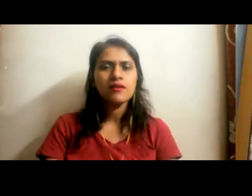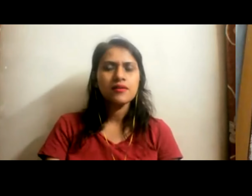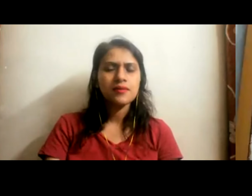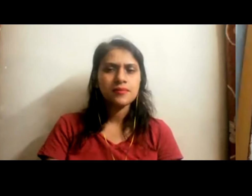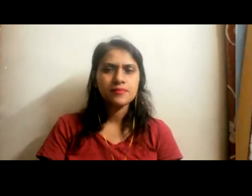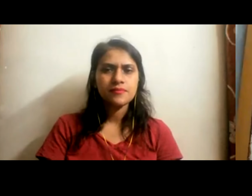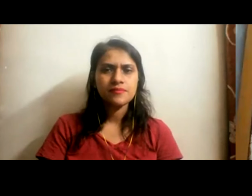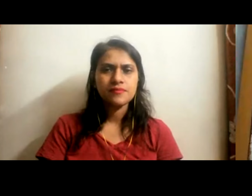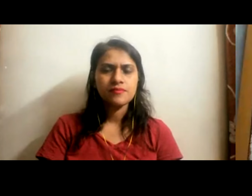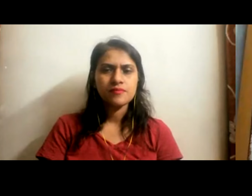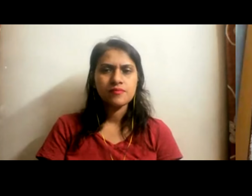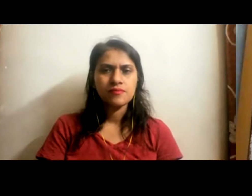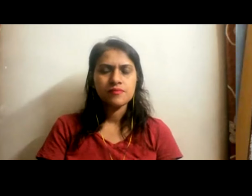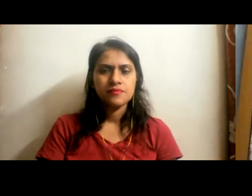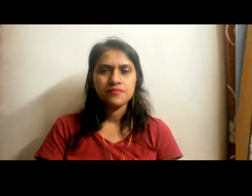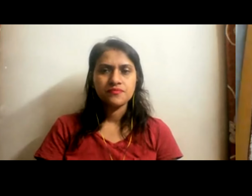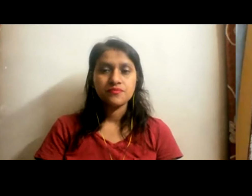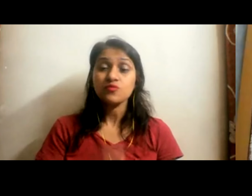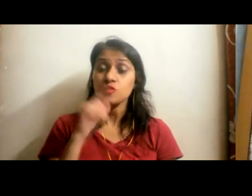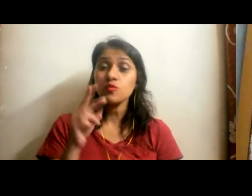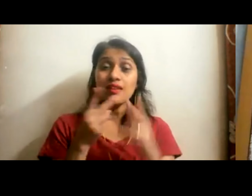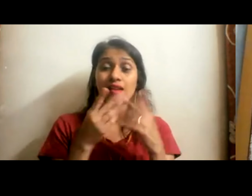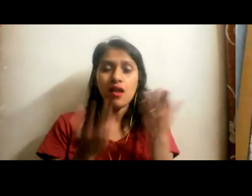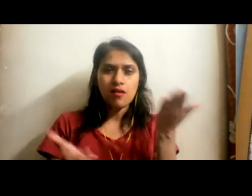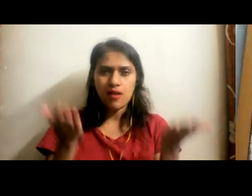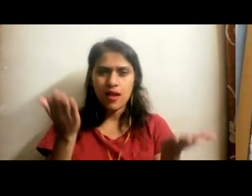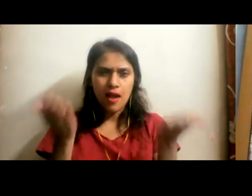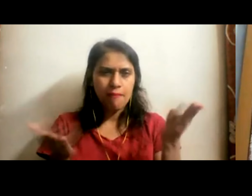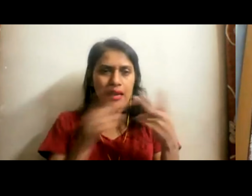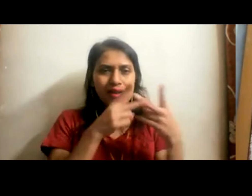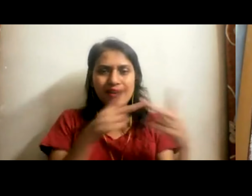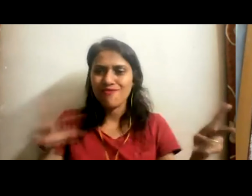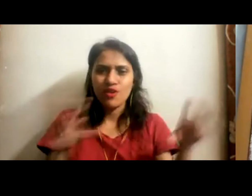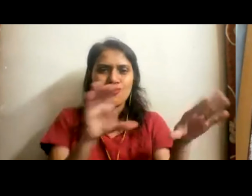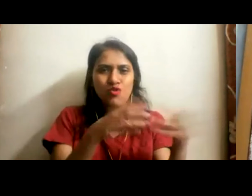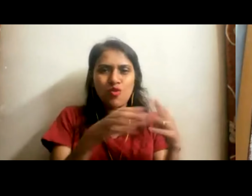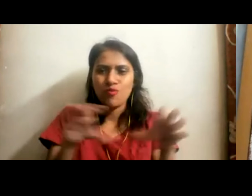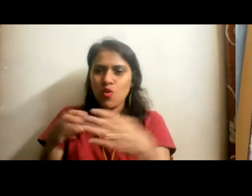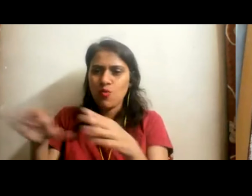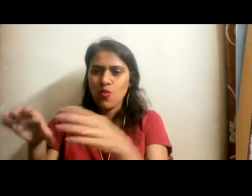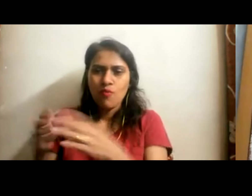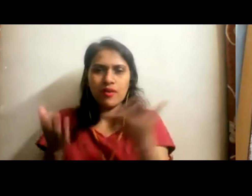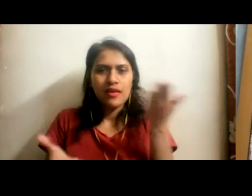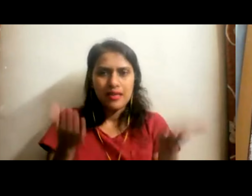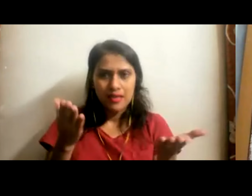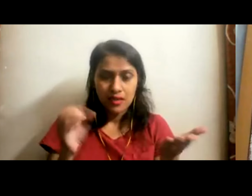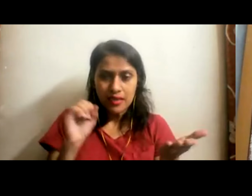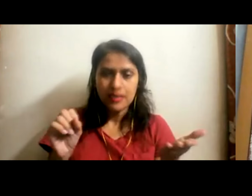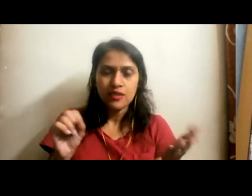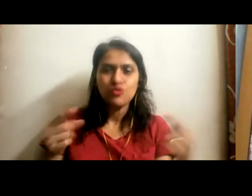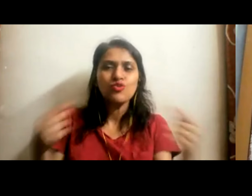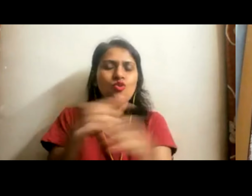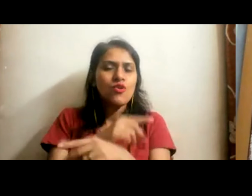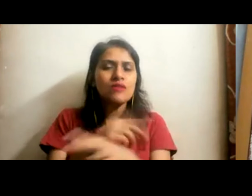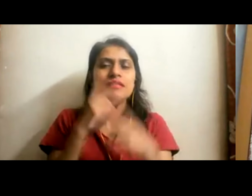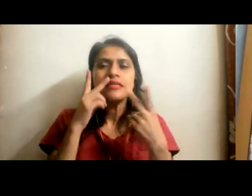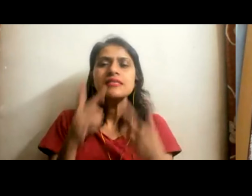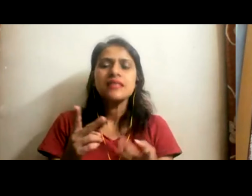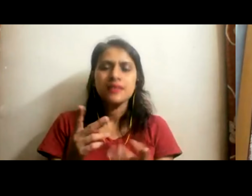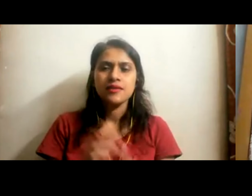when you say it compares different groups, it may not always be the case. Cross-sectional, when we say it's just